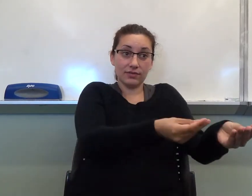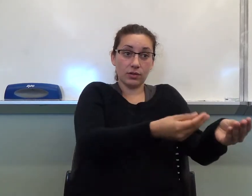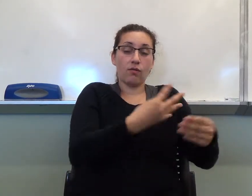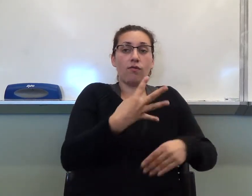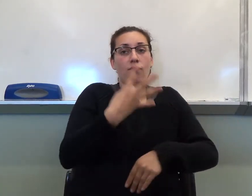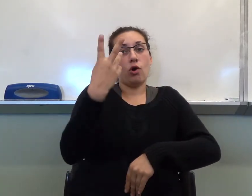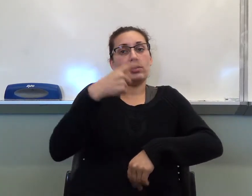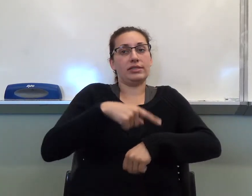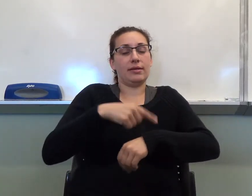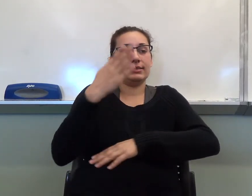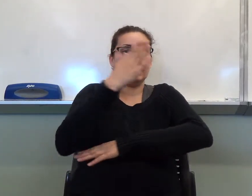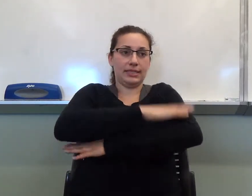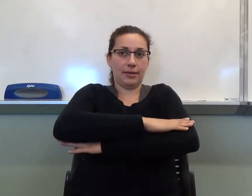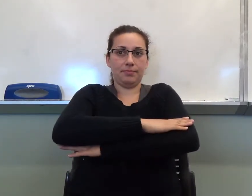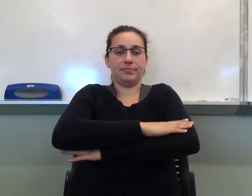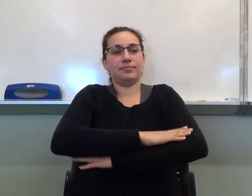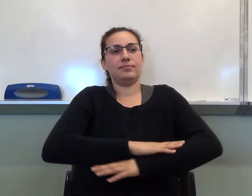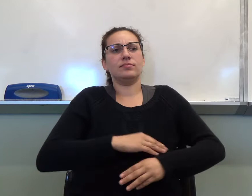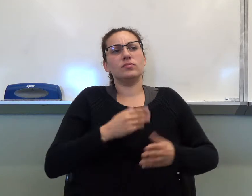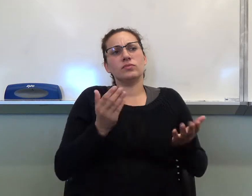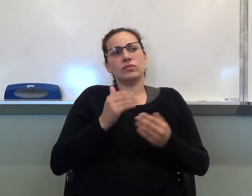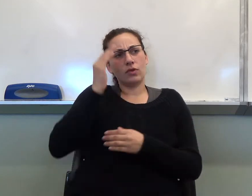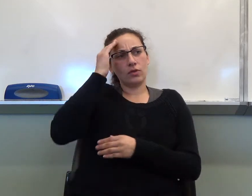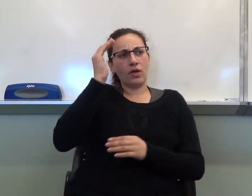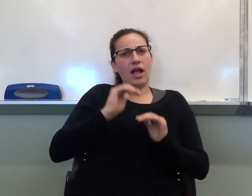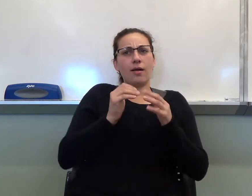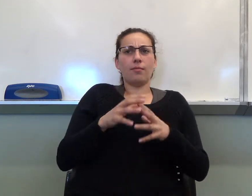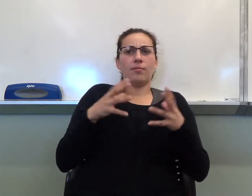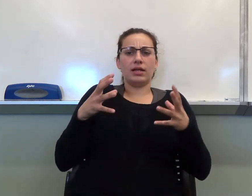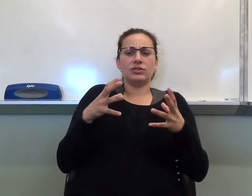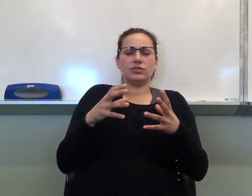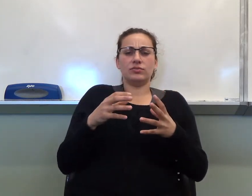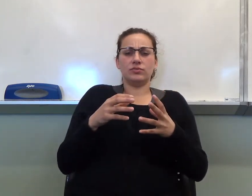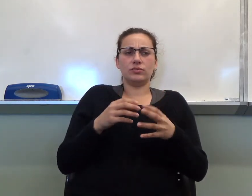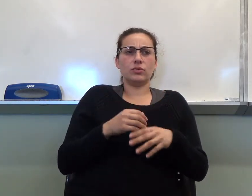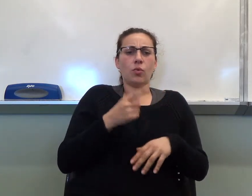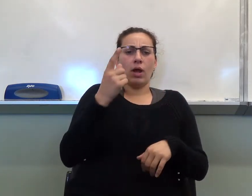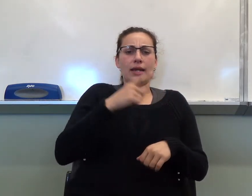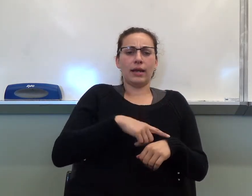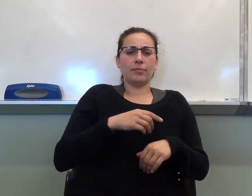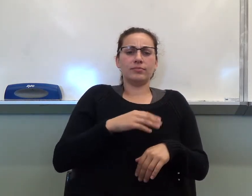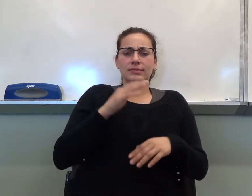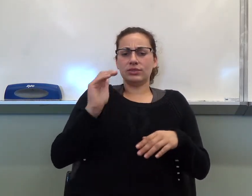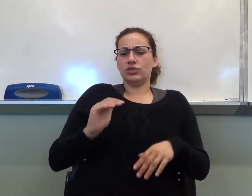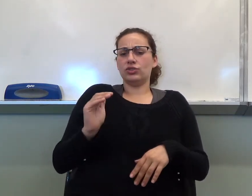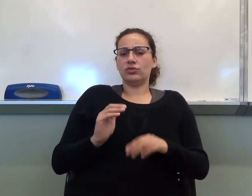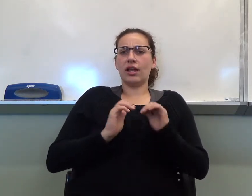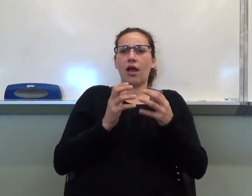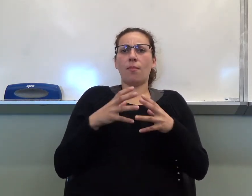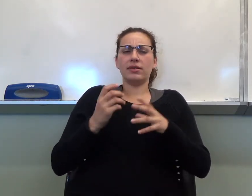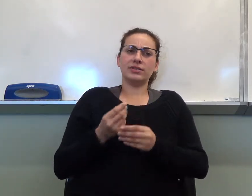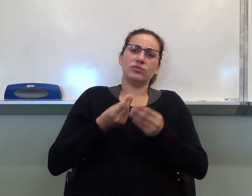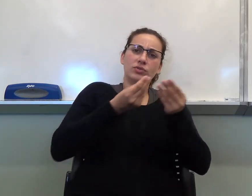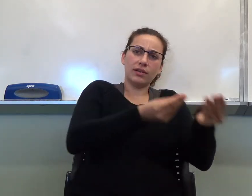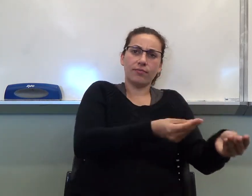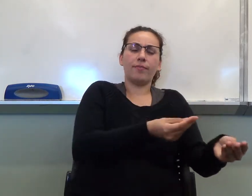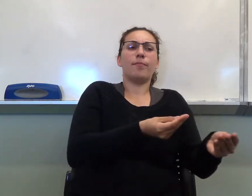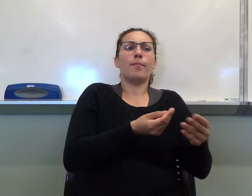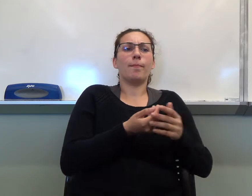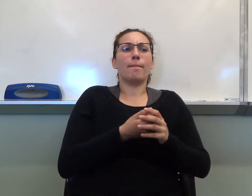first of all, they want to know how much the child should get in 1 dose. So for 1 dose, that's all you calculate. 12.5 times